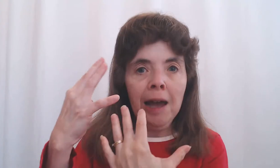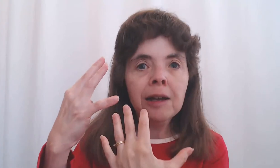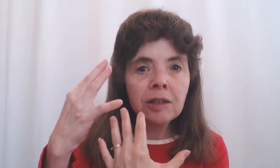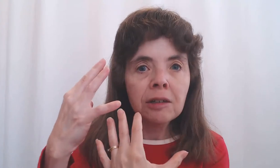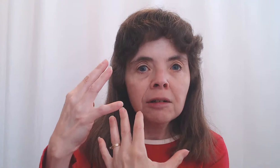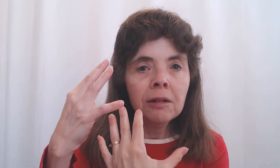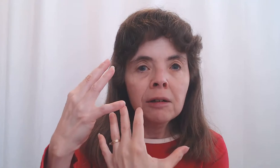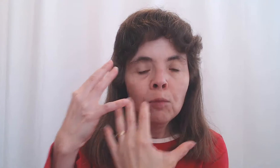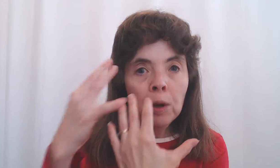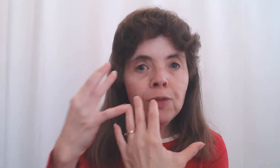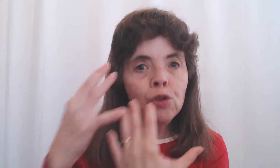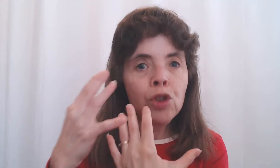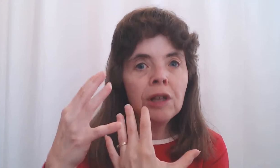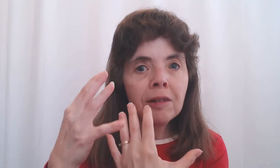with Jesus.